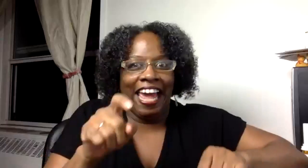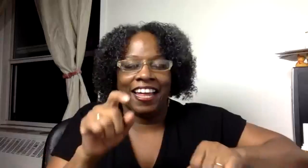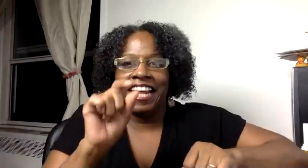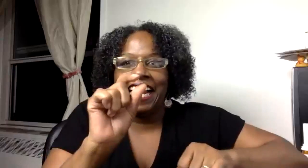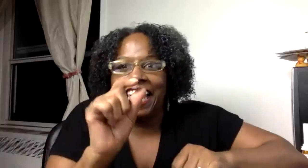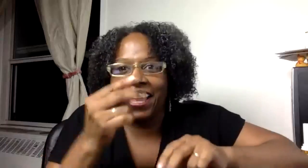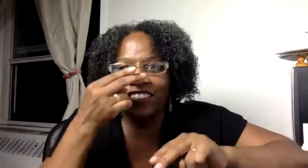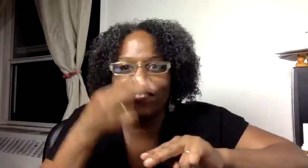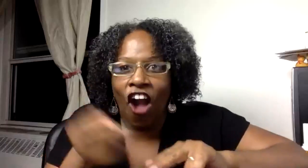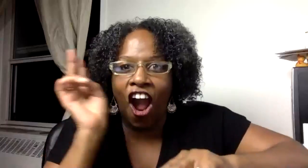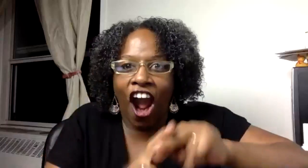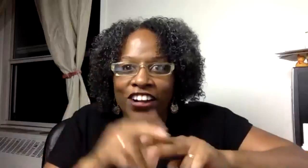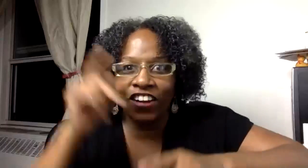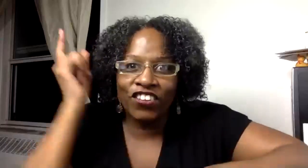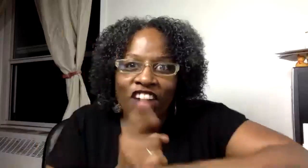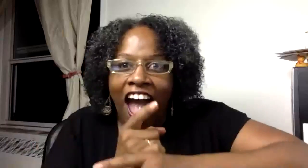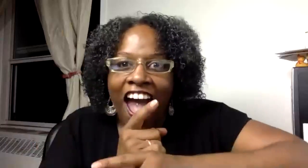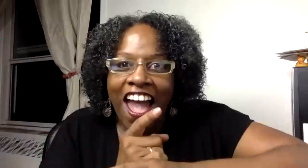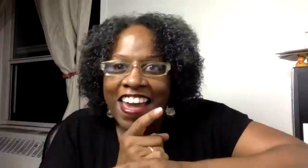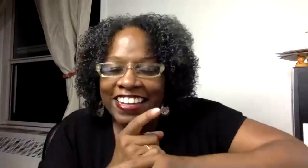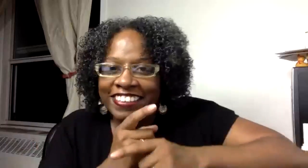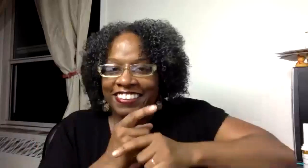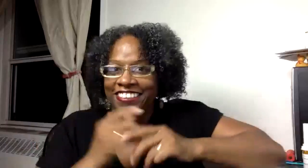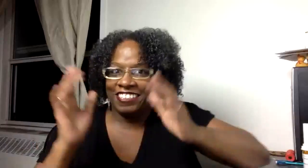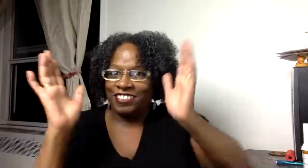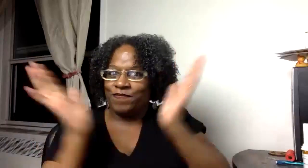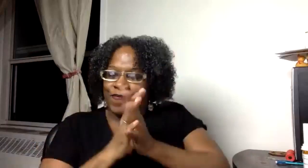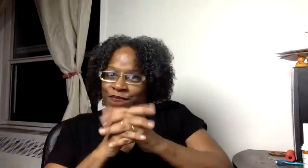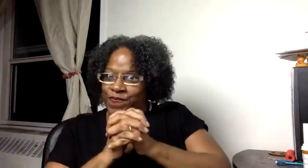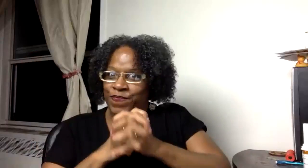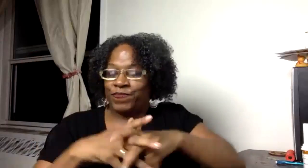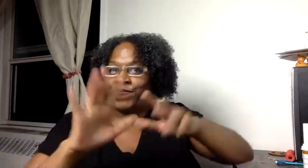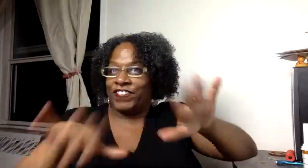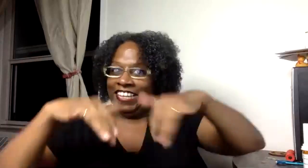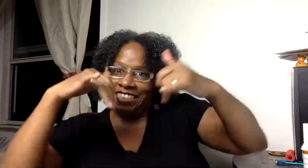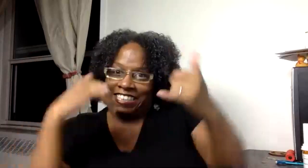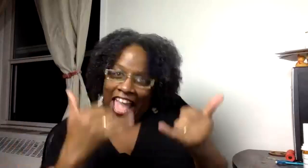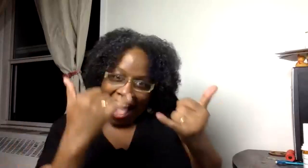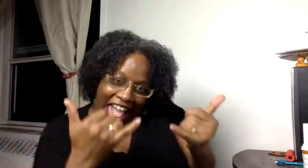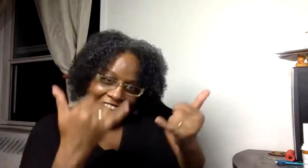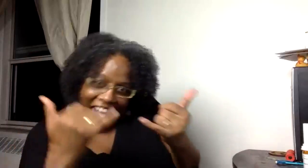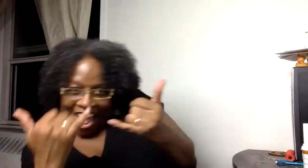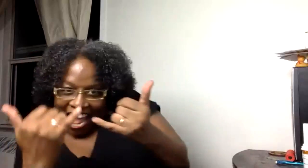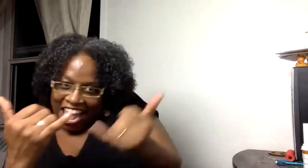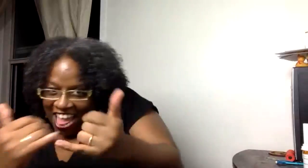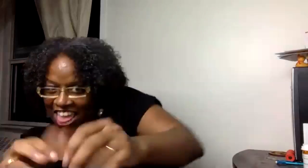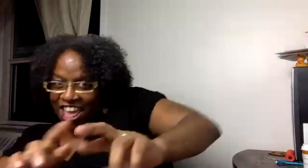yeah. We can do it. We can have a little fun tonight, right? Woohoo! All right